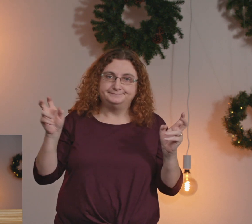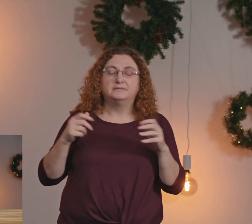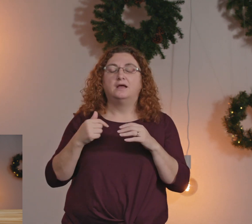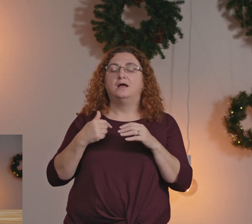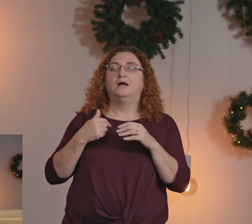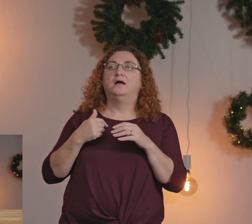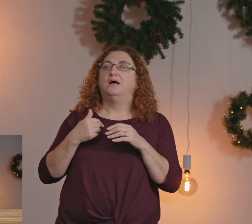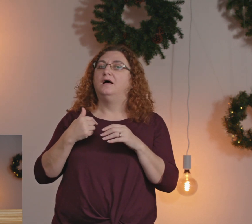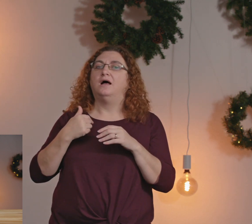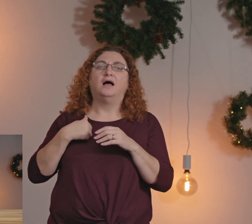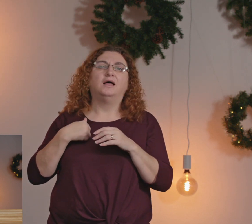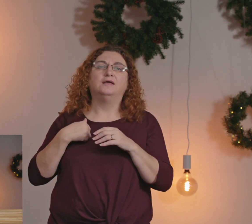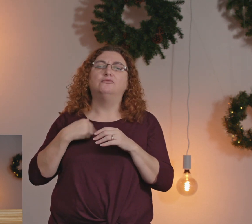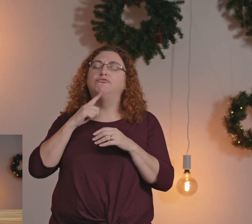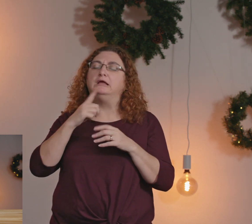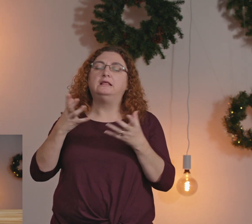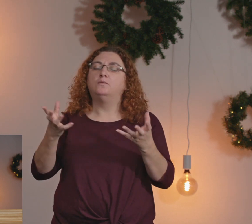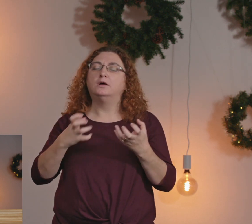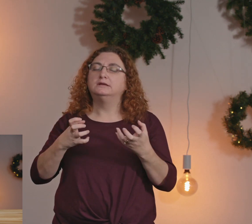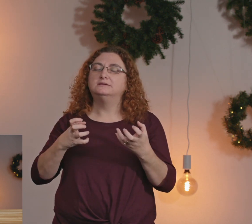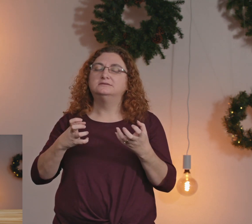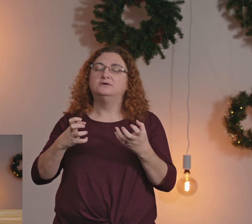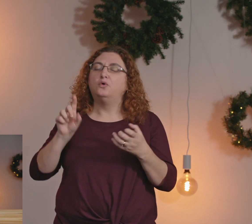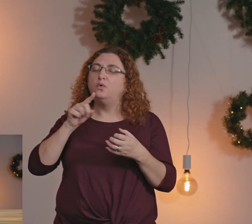wanted nothing in the world so much as to take her in my arms,